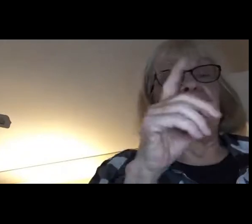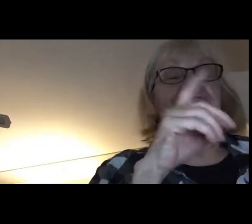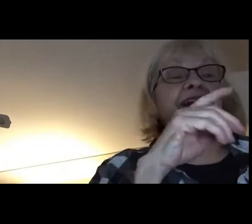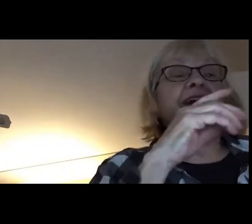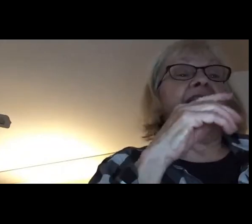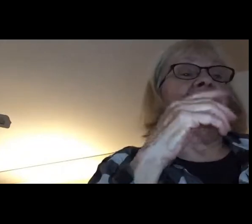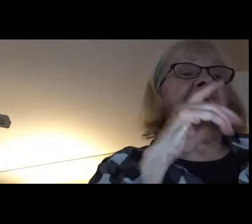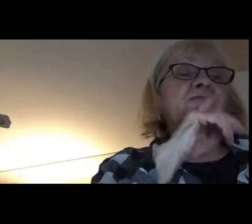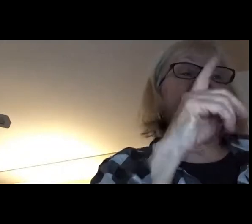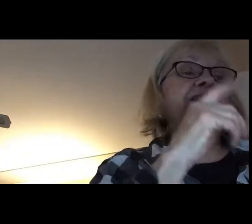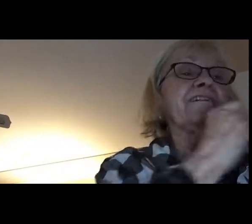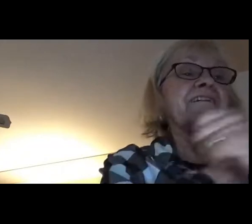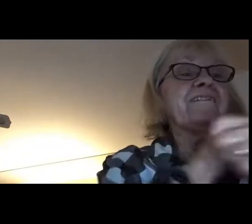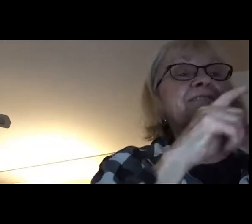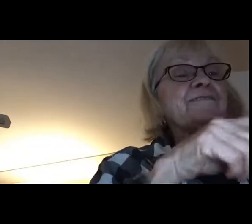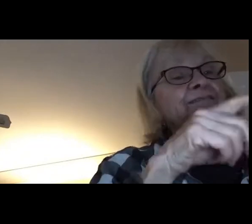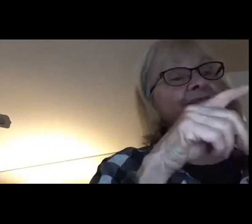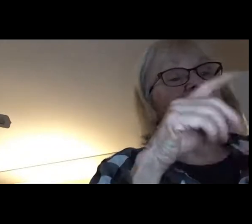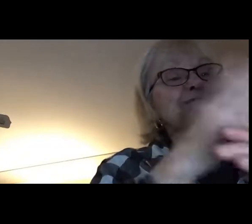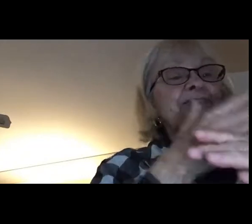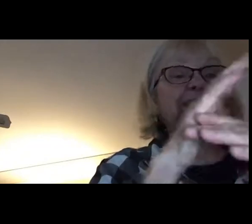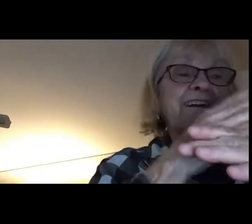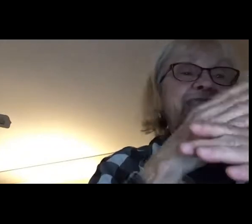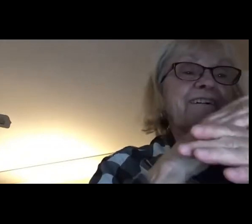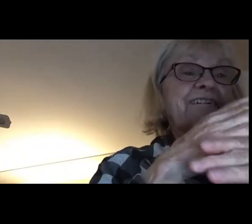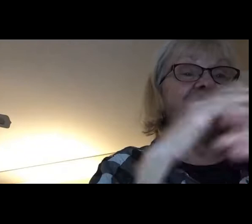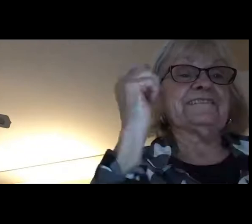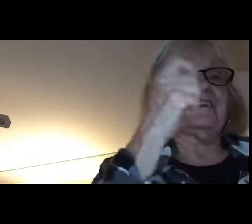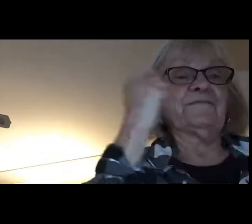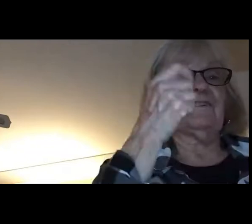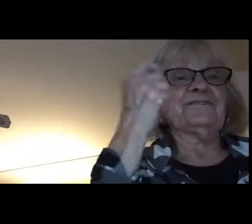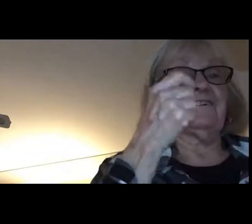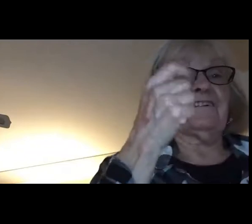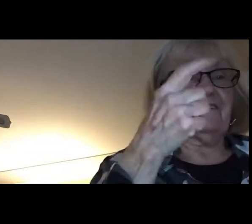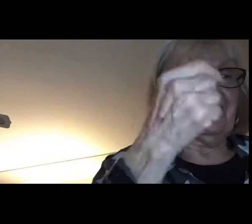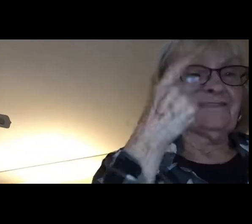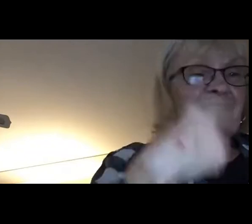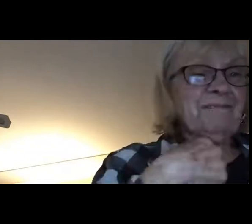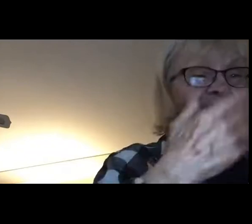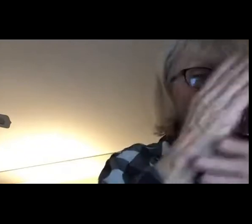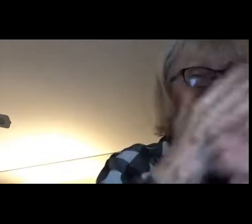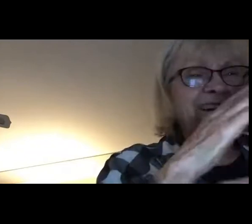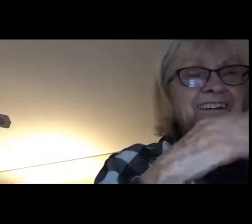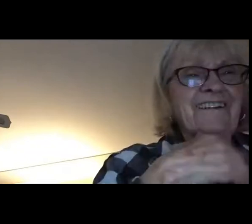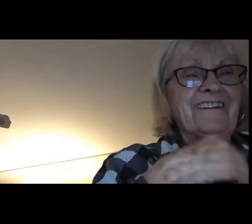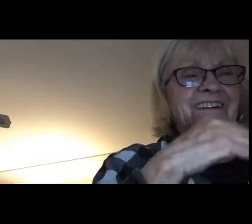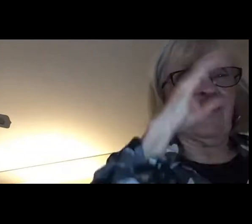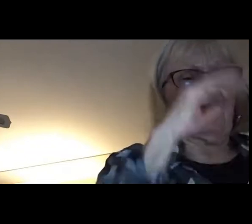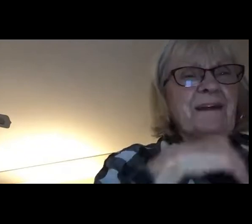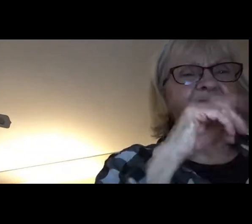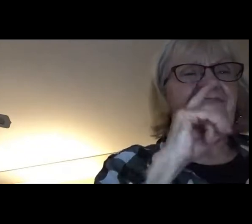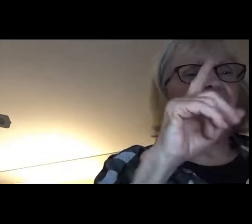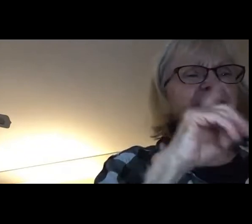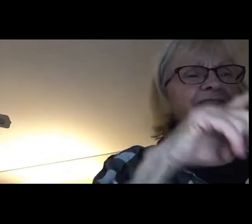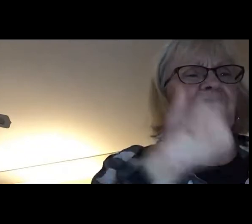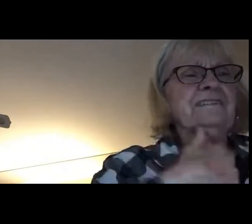I'm used with the video, but really, I had to share the celebration, if it's